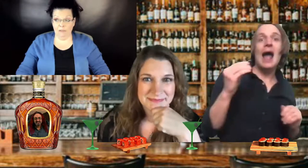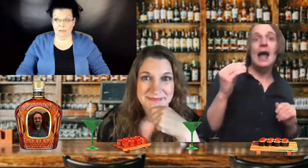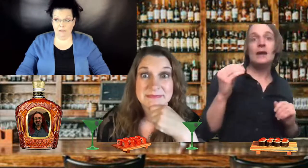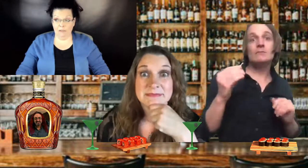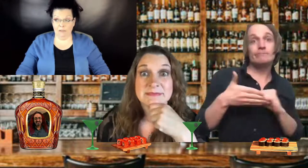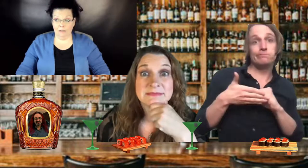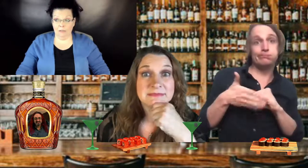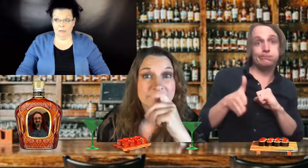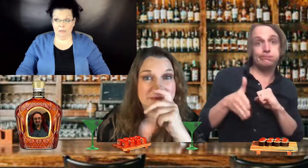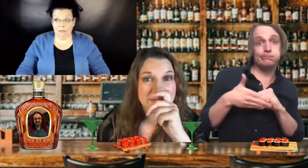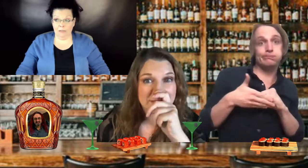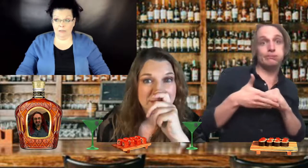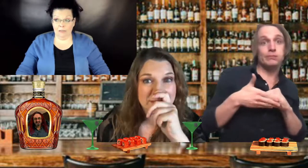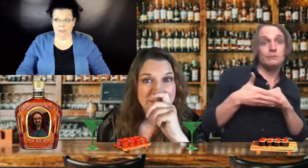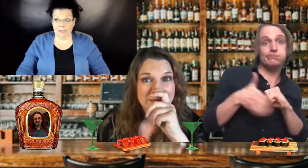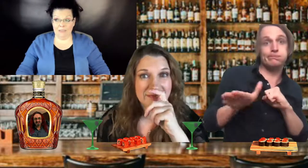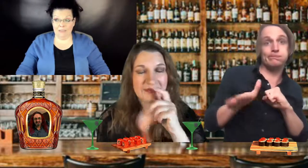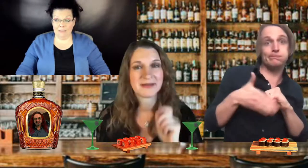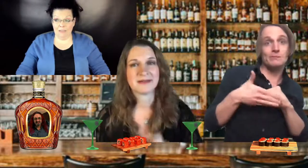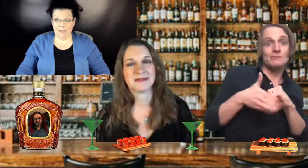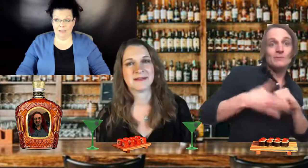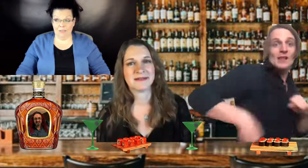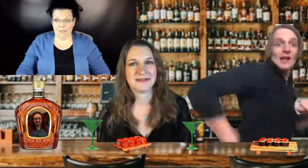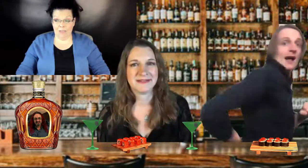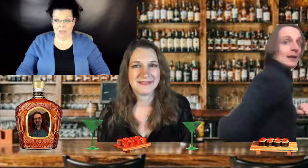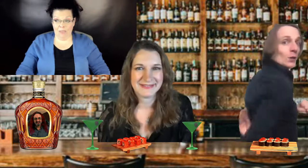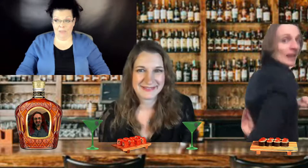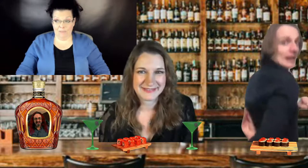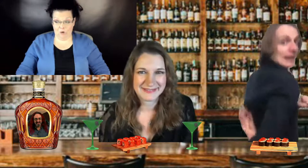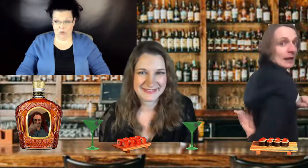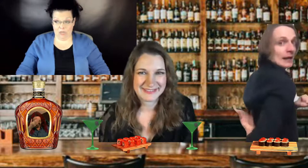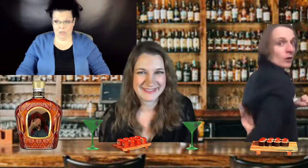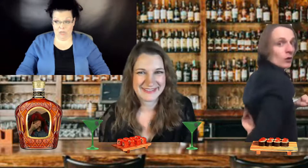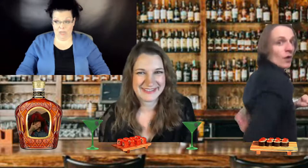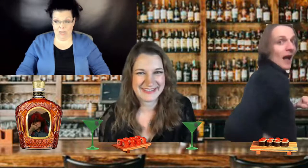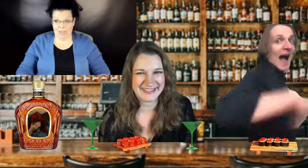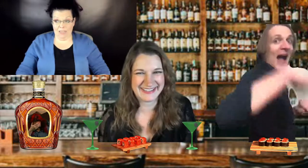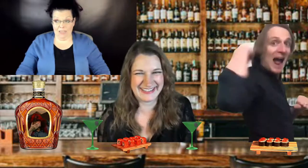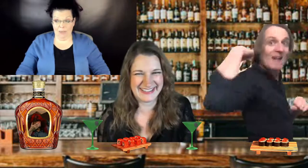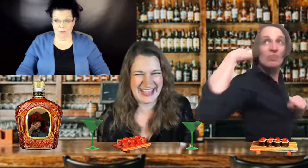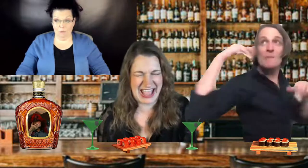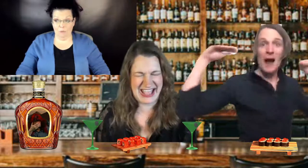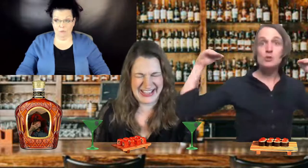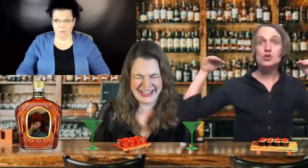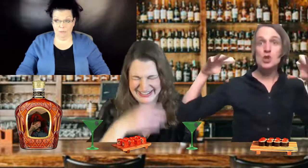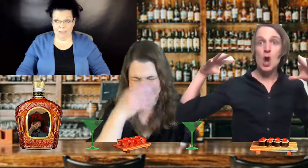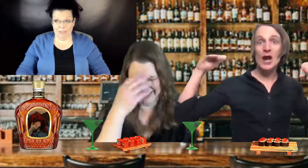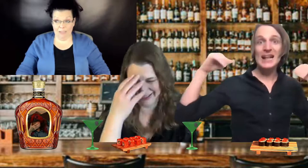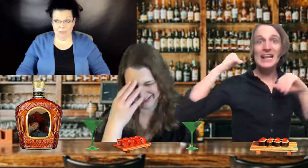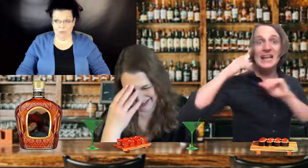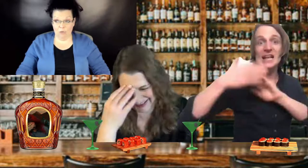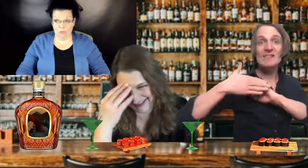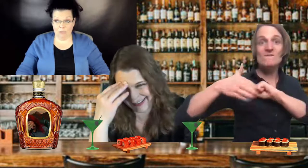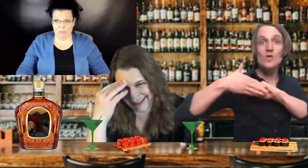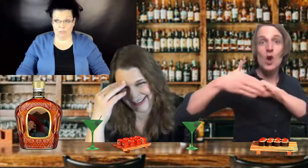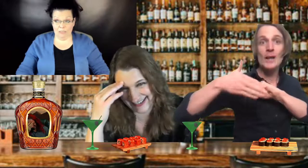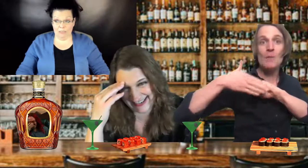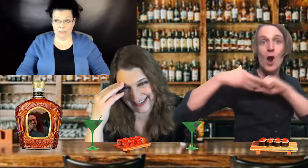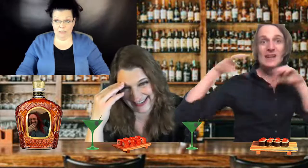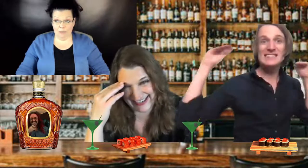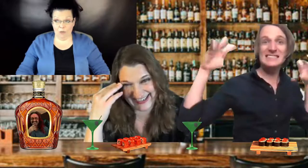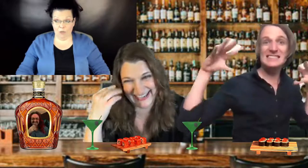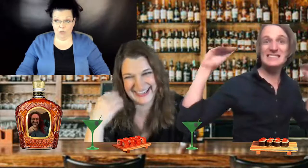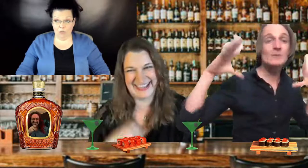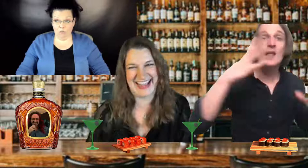back. And I did have gas and I farted and it came up through the mic. So it was